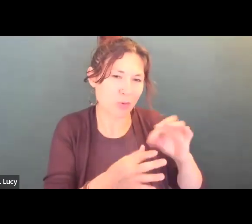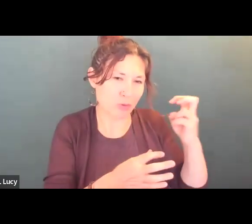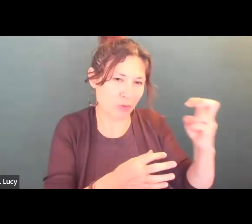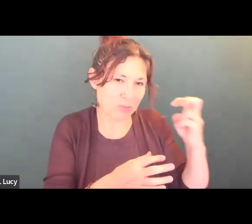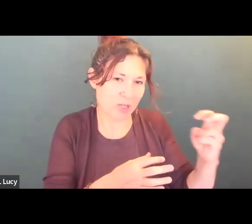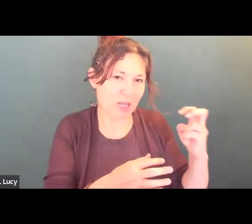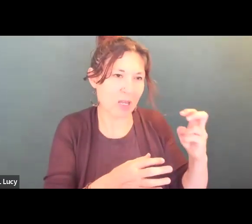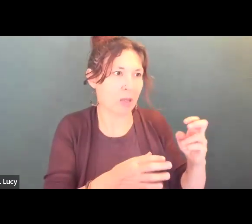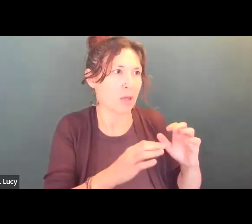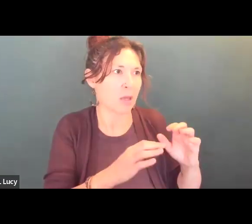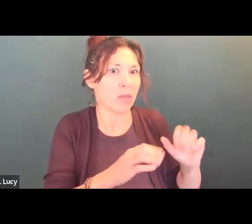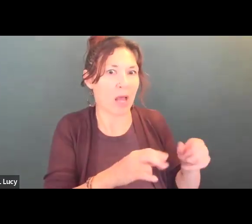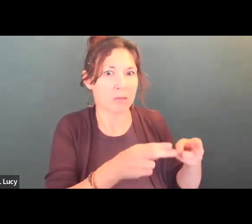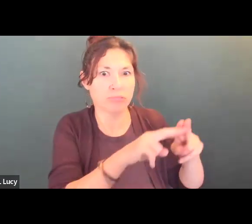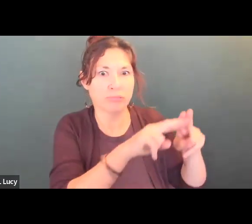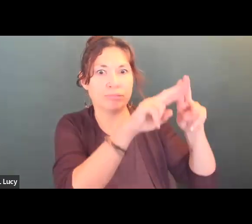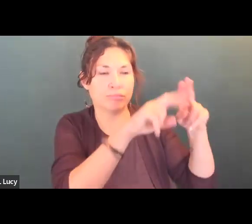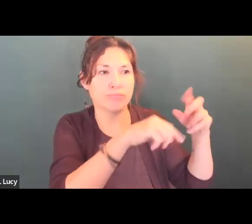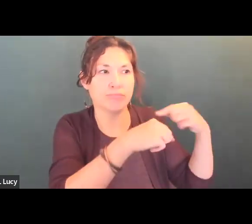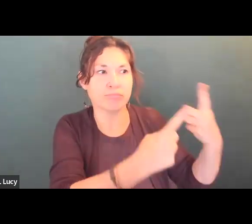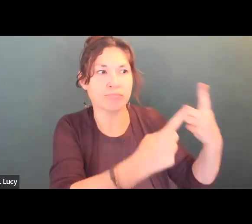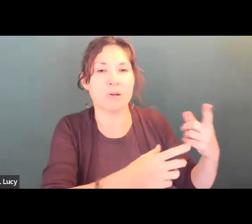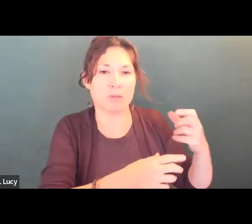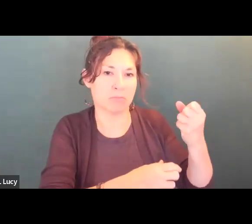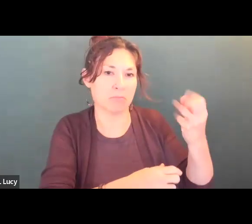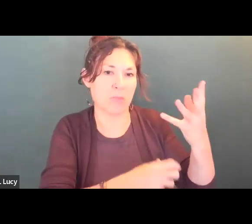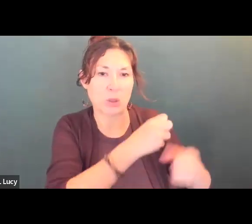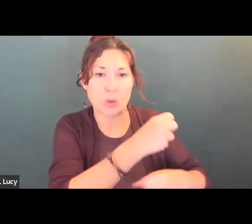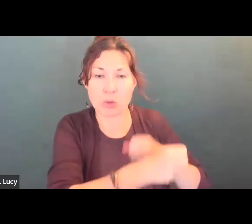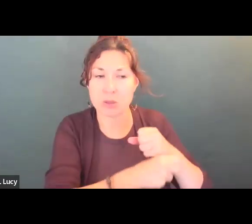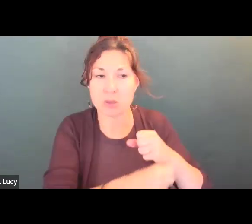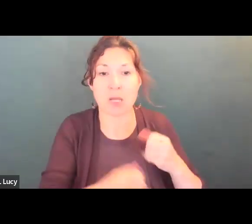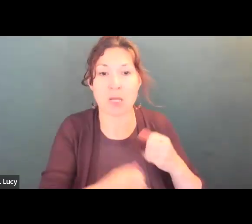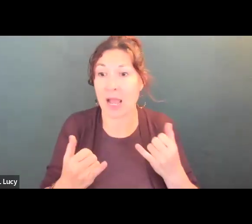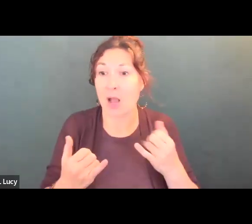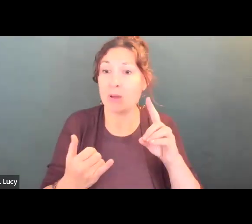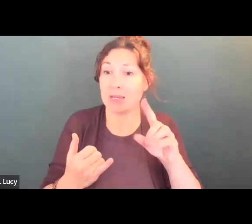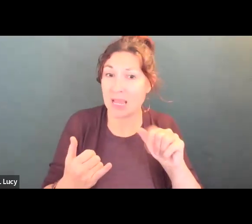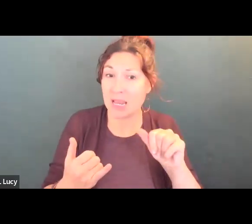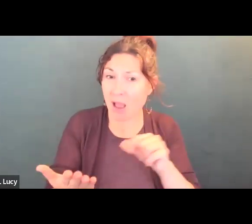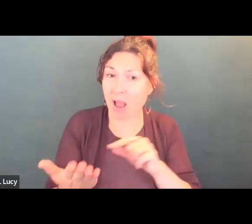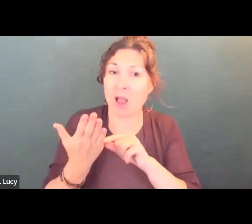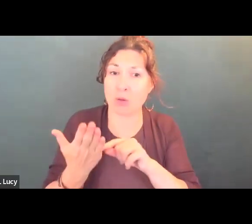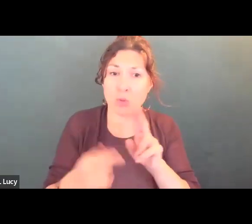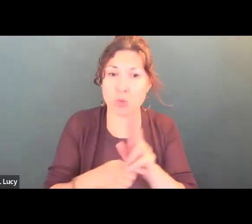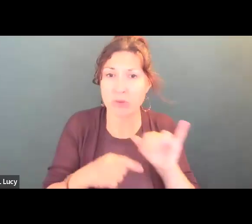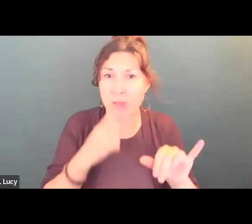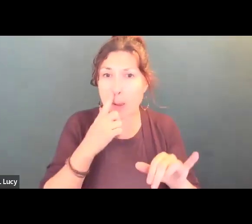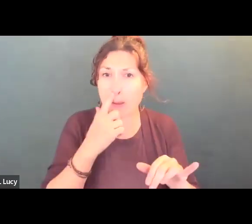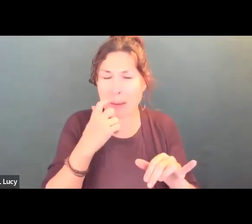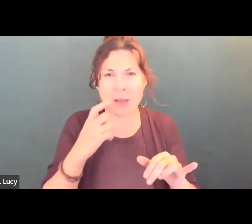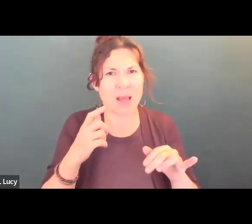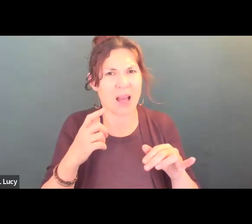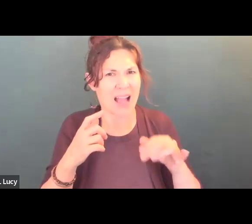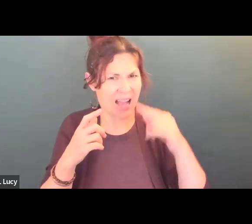accurate data and a more aggressive approach in handling that data, I suspect there has to be savings.